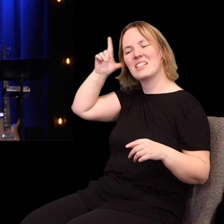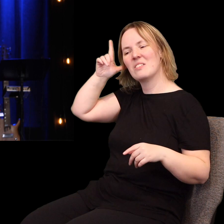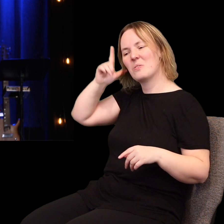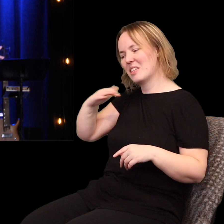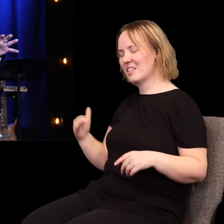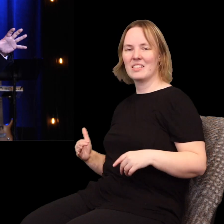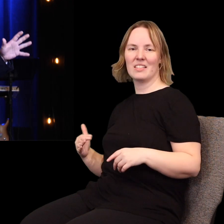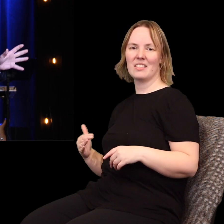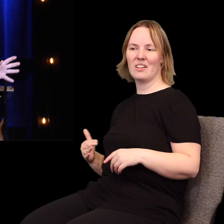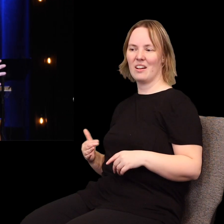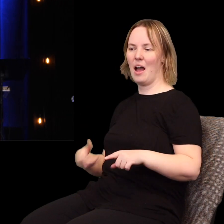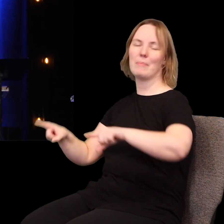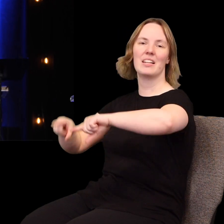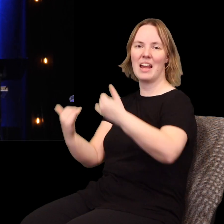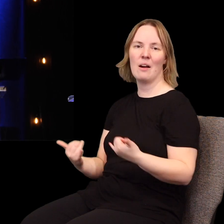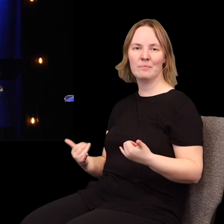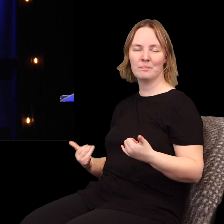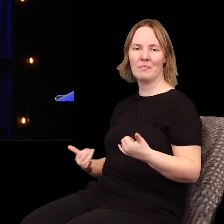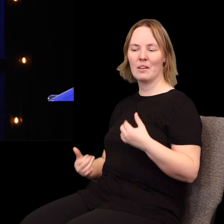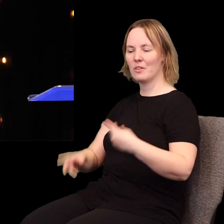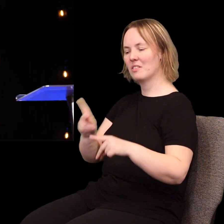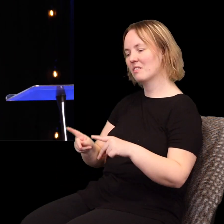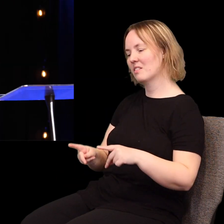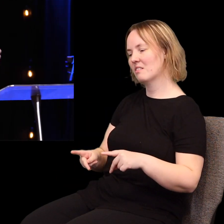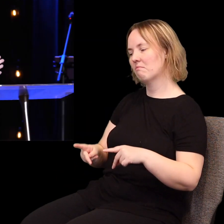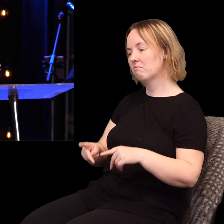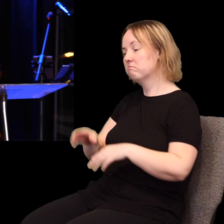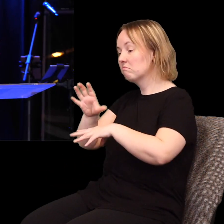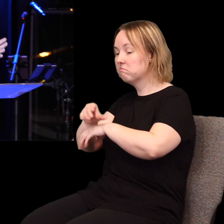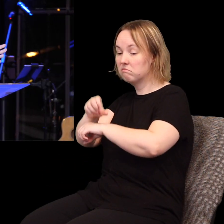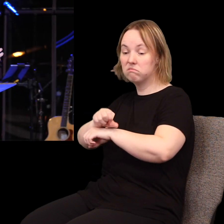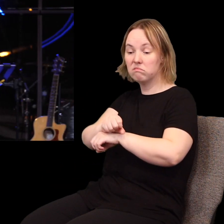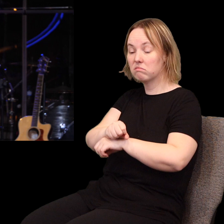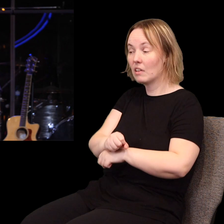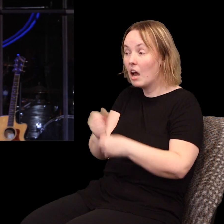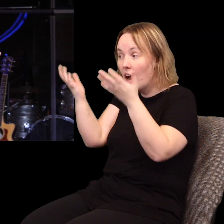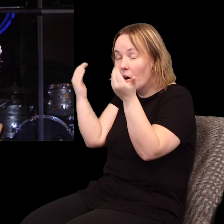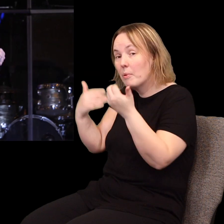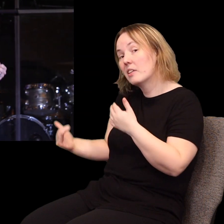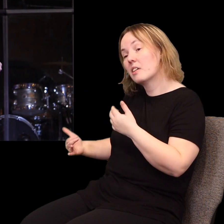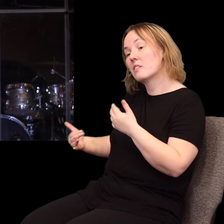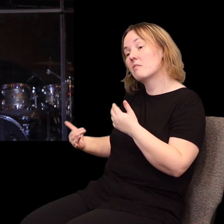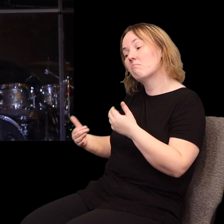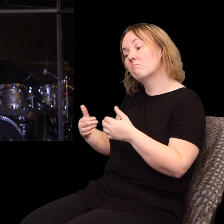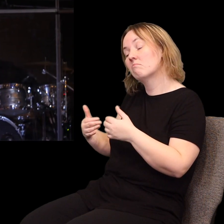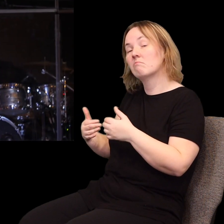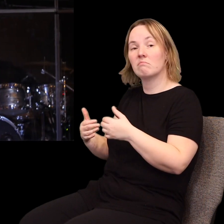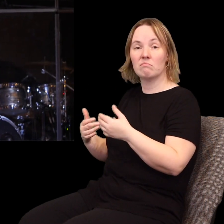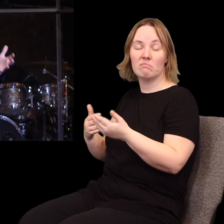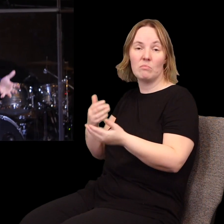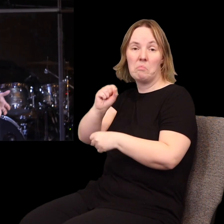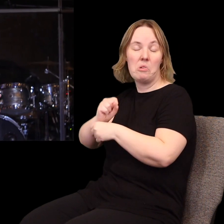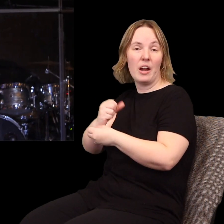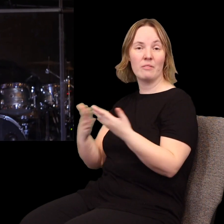we're going to be in a lot of trouble when things really begin to unpack. If we are a people who are just kind of going with the flow, hoping things work out, and we are not digging in as the Spirit of